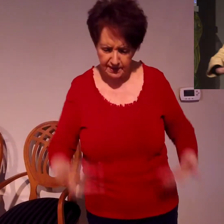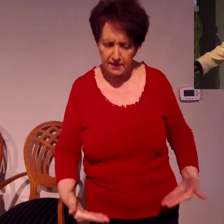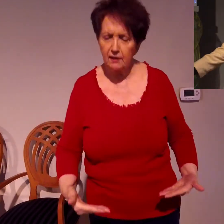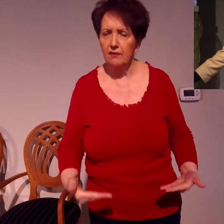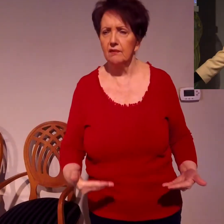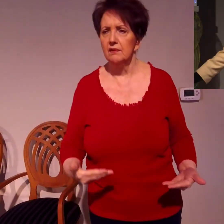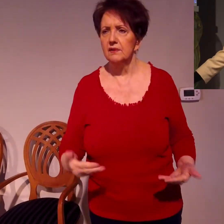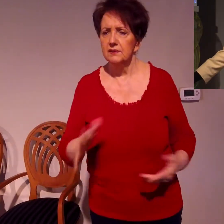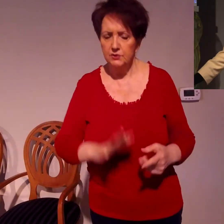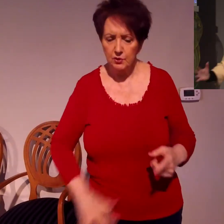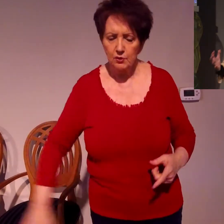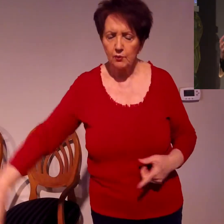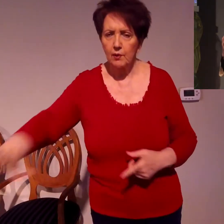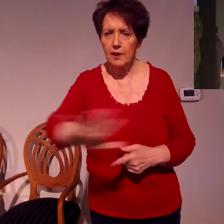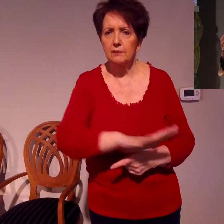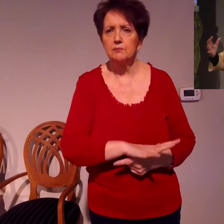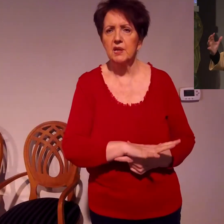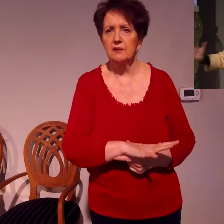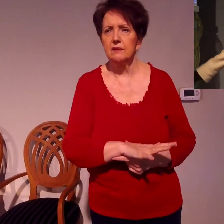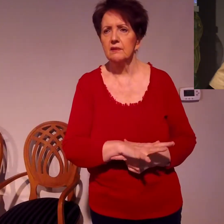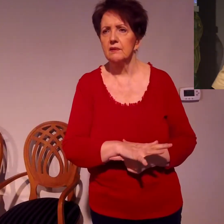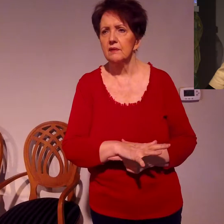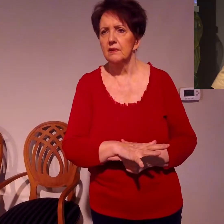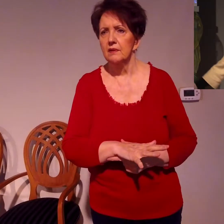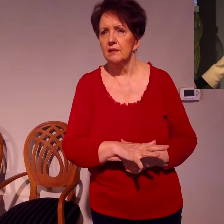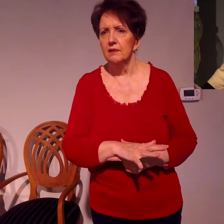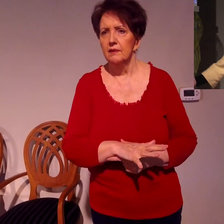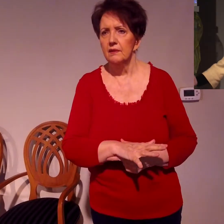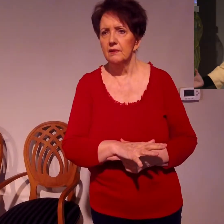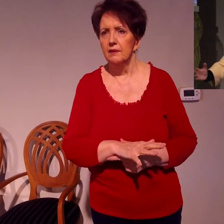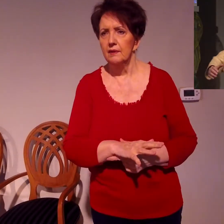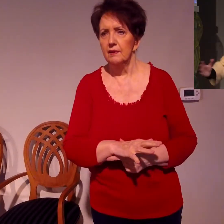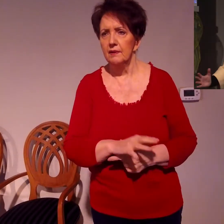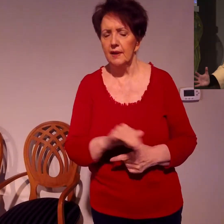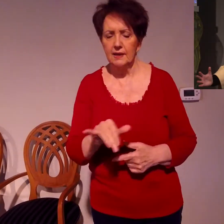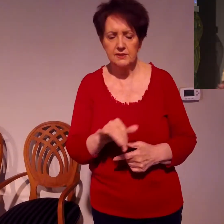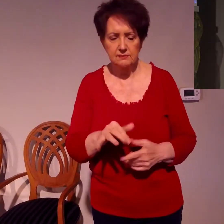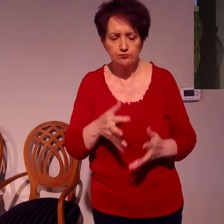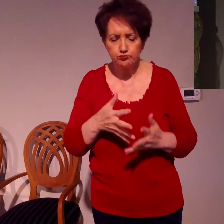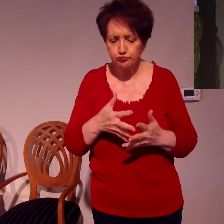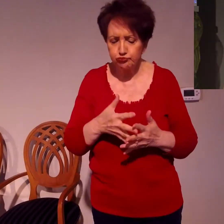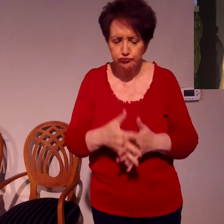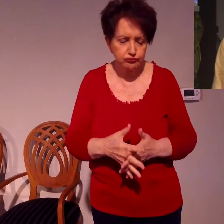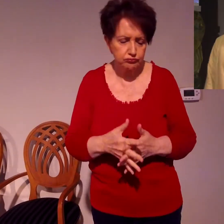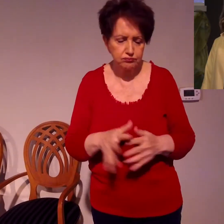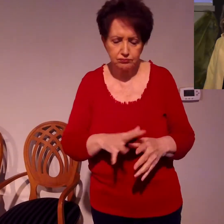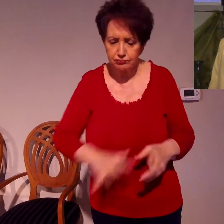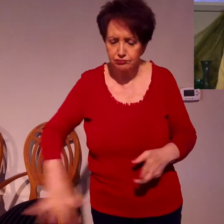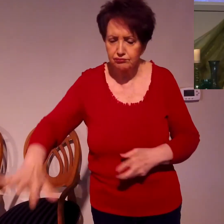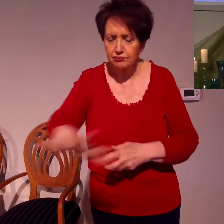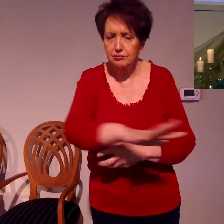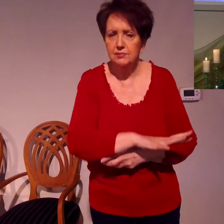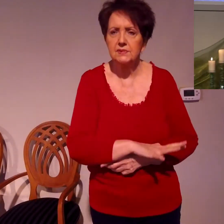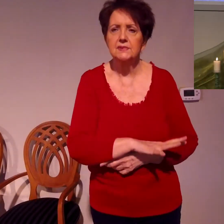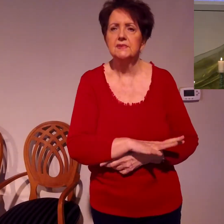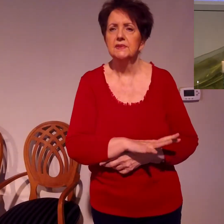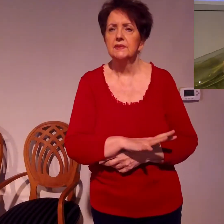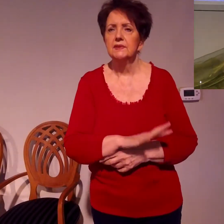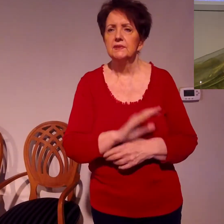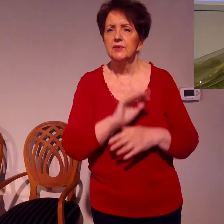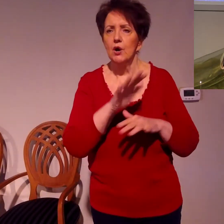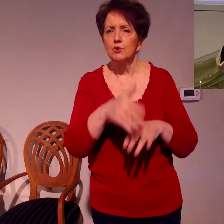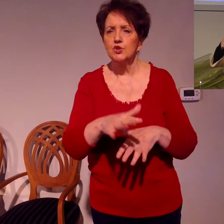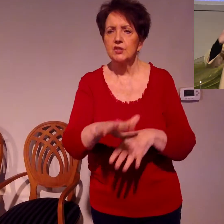And it's all around me. I'm like oozing in it and as it. This divine oceanic substance. And I